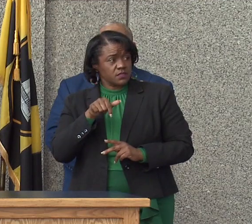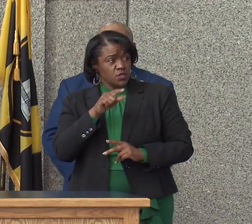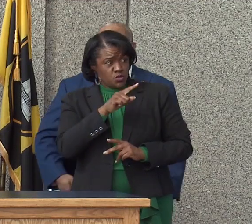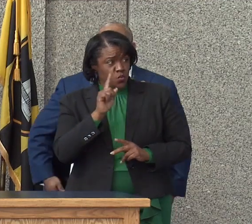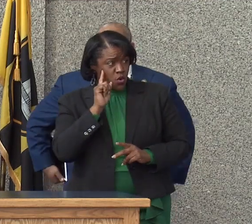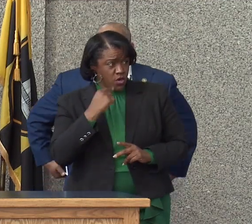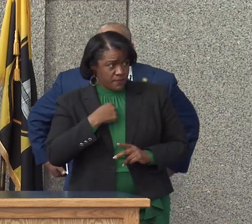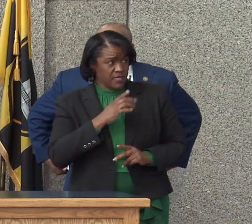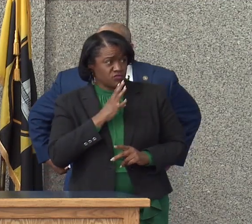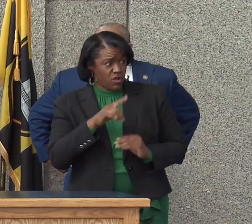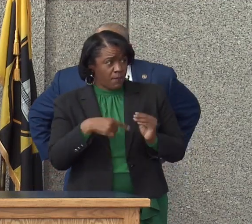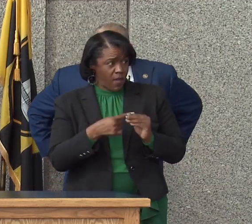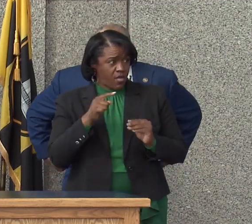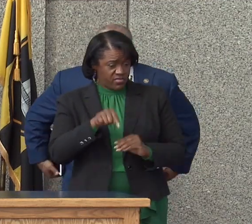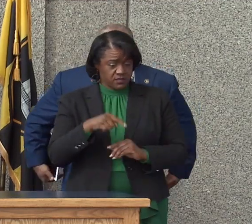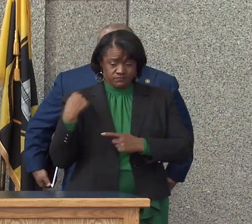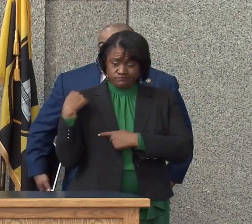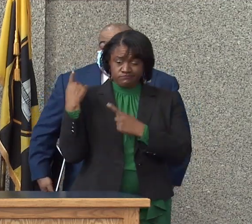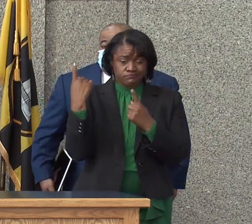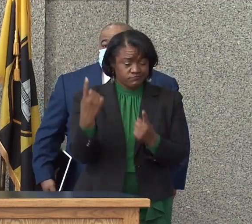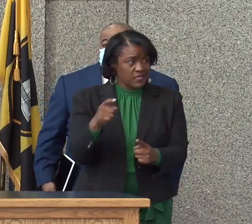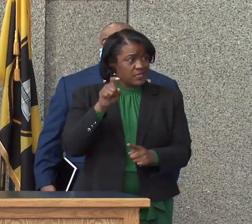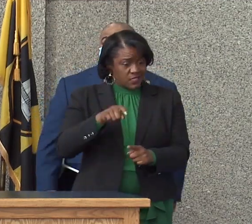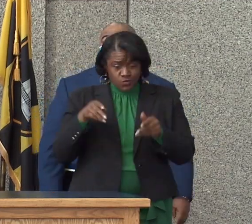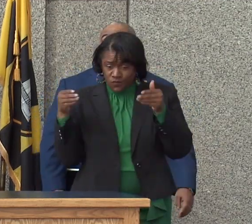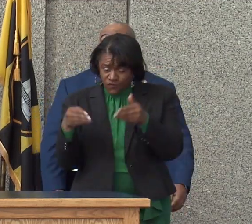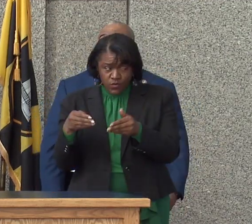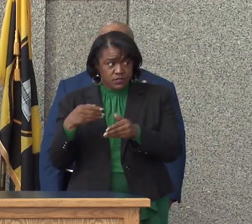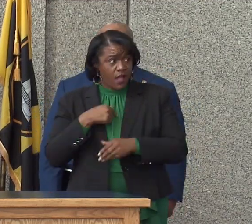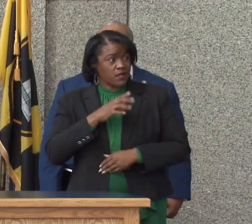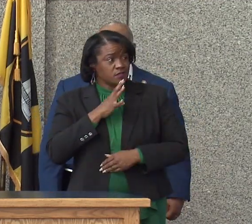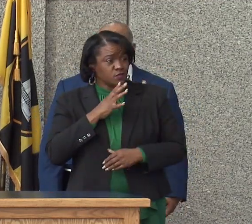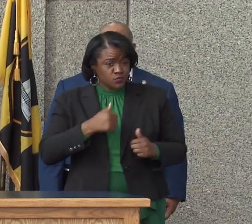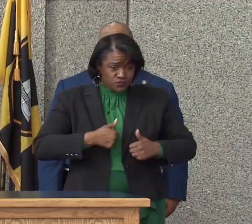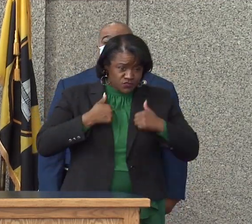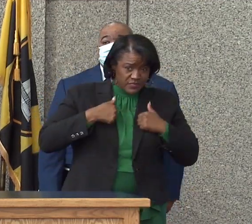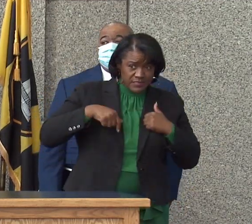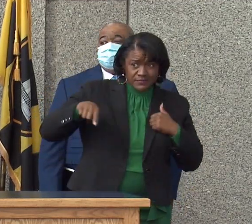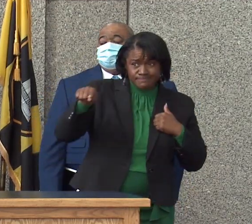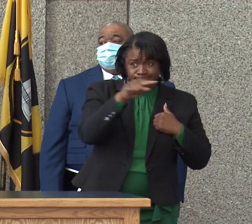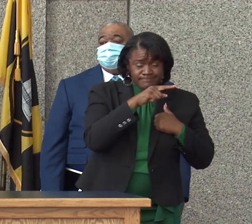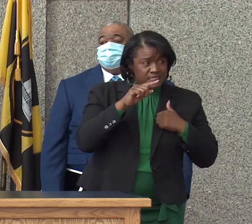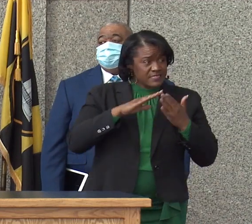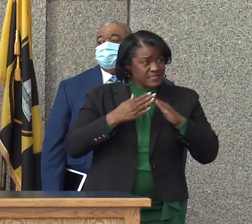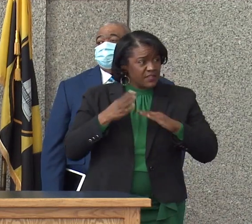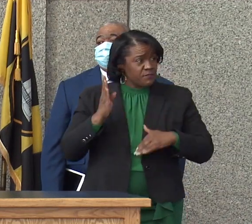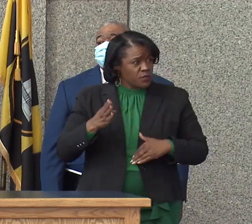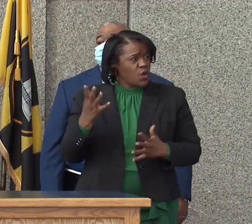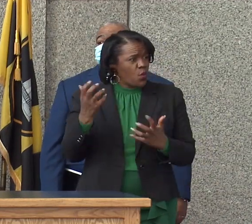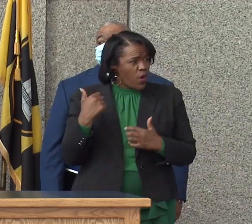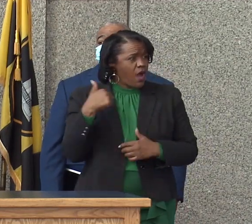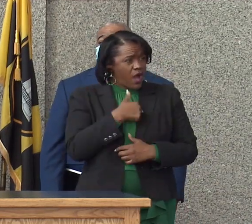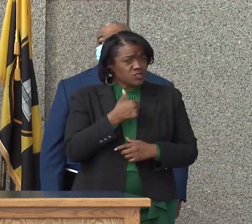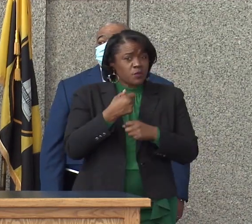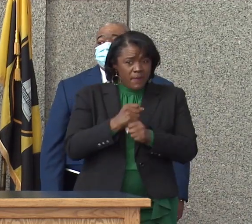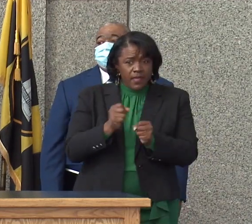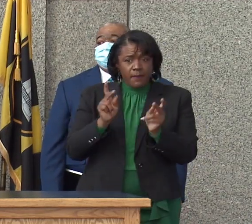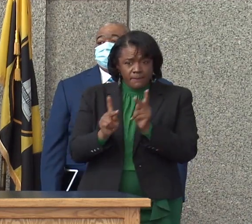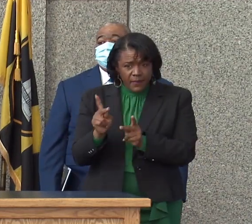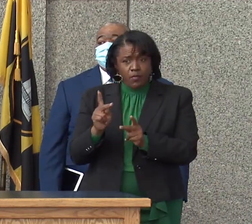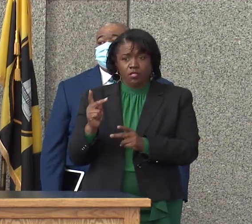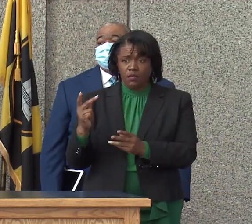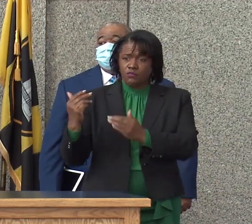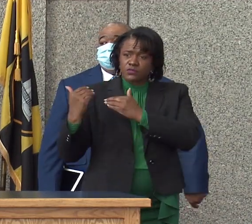talk about this for a long time now, about the need to focus this, when I talk to residents in the city of Baltimore, they want us to hold people that are committing